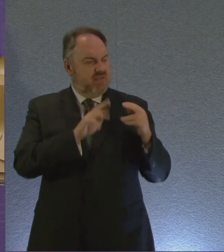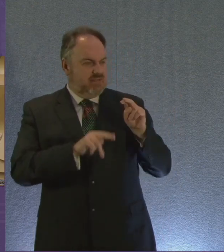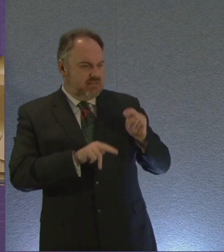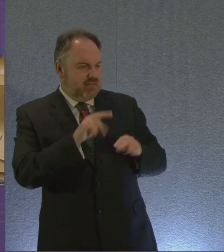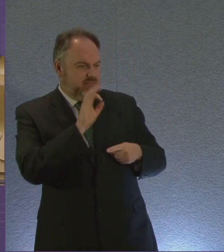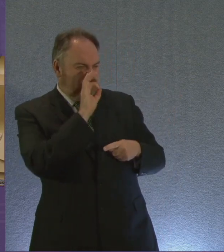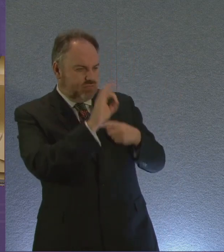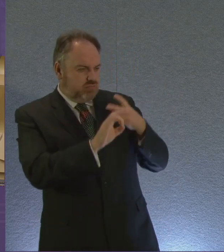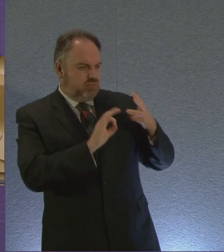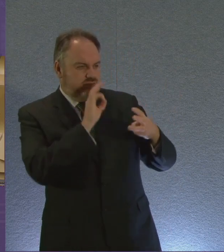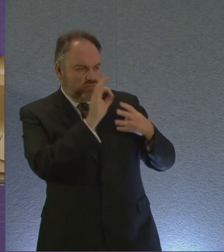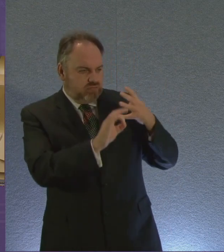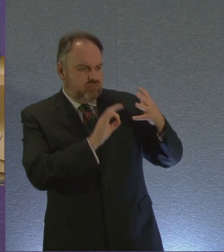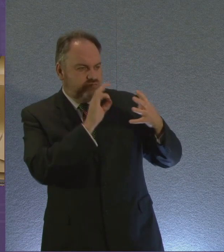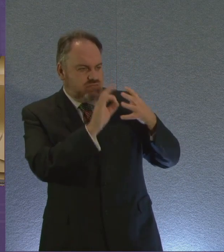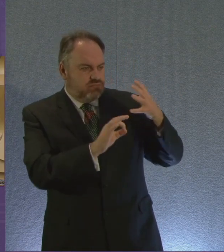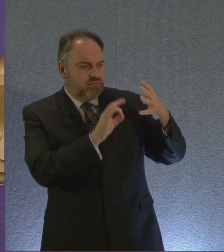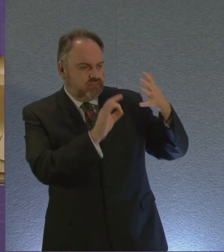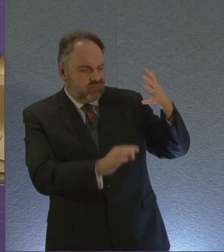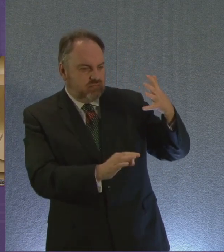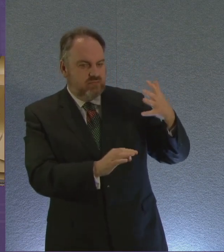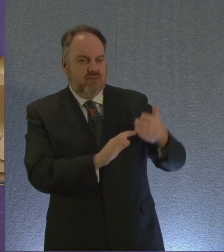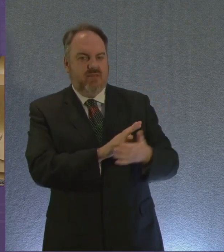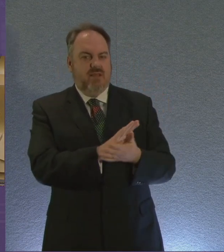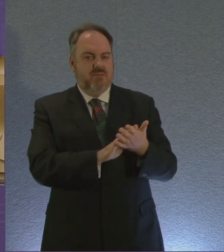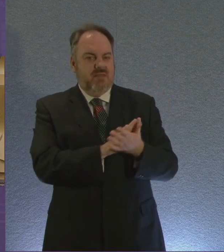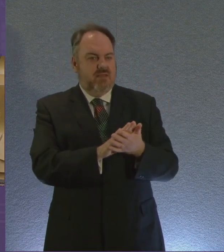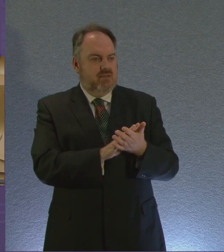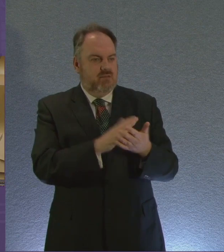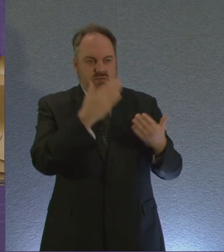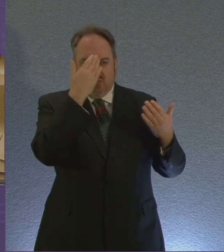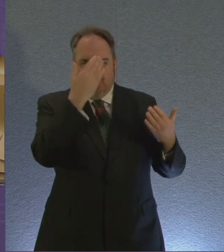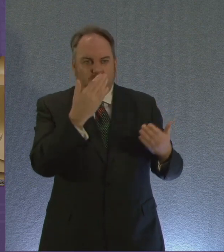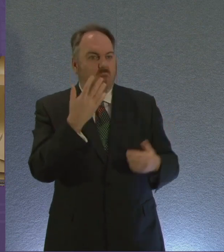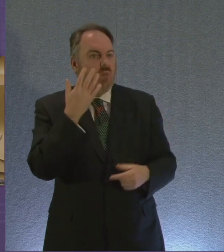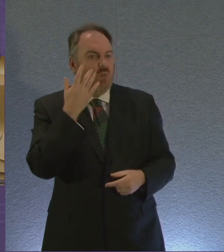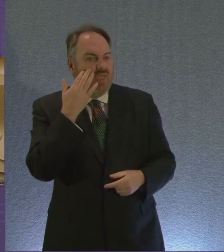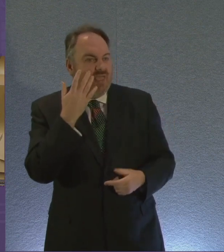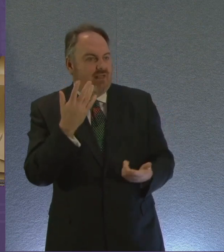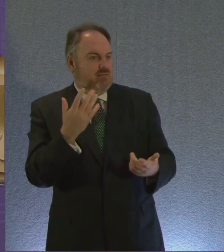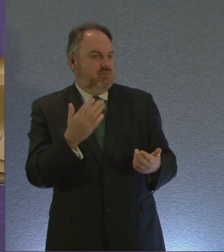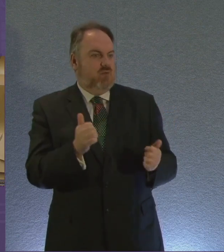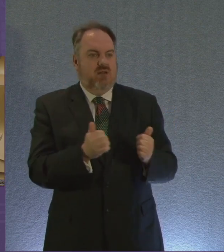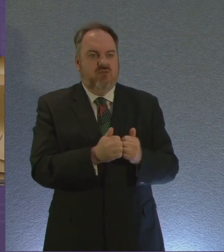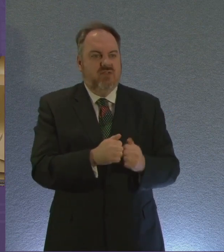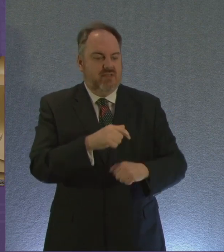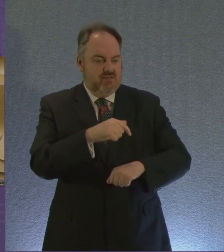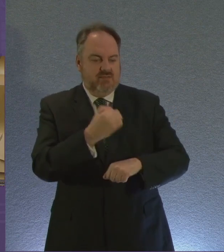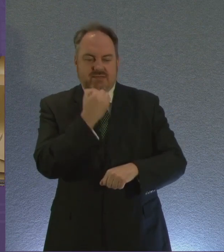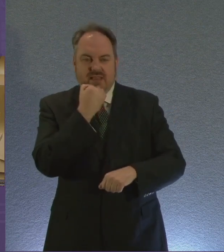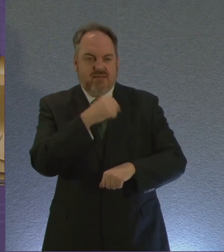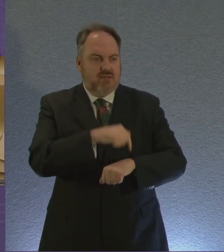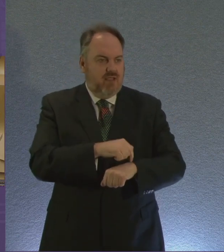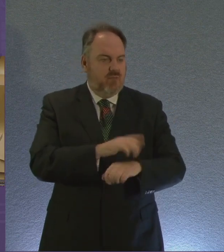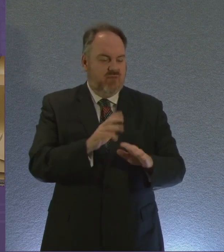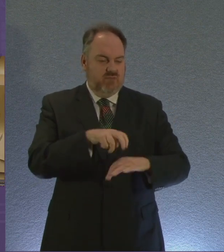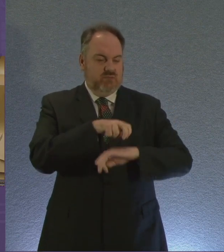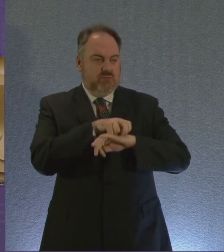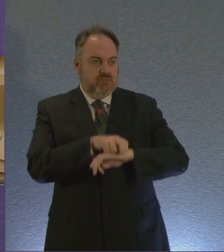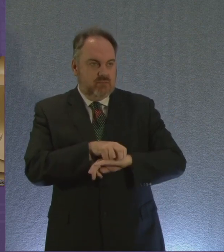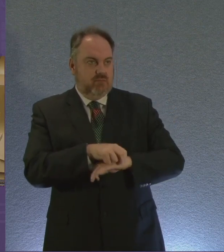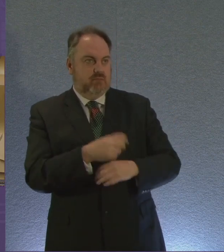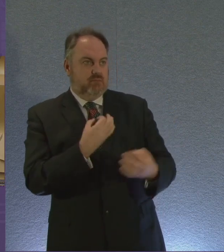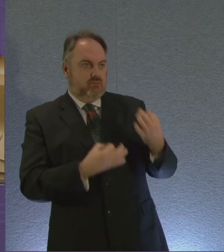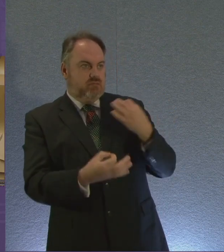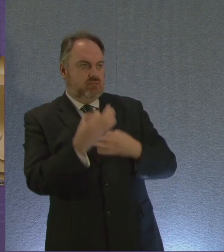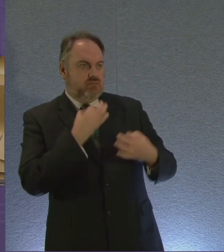have no ability to pick really the dates, times and where that happens. You will go through a full face-to-face assessment, even if